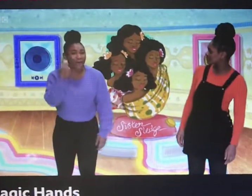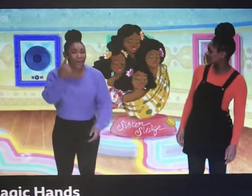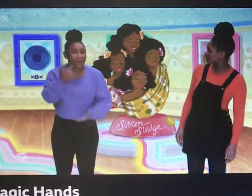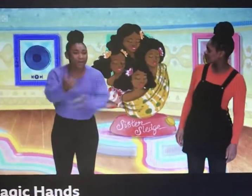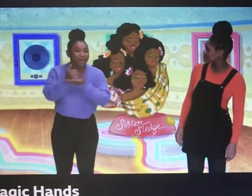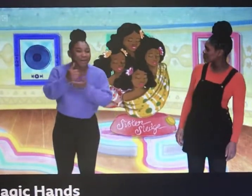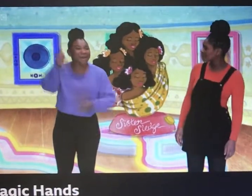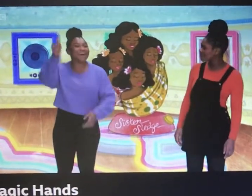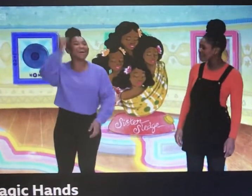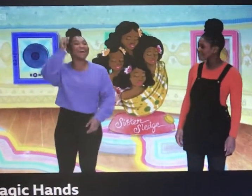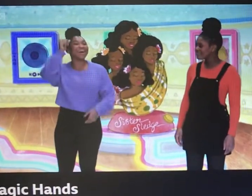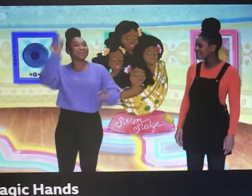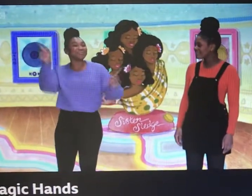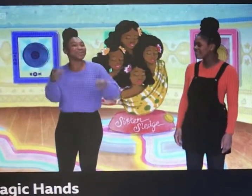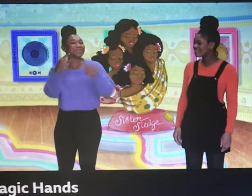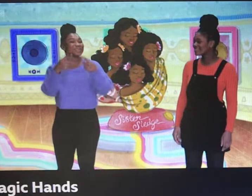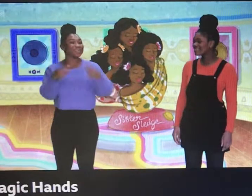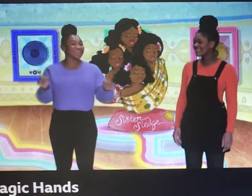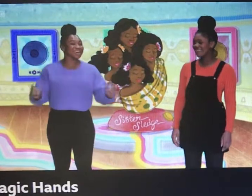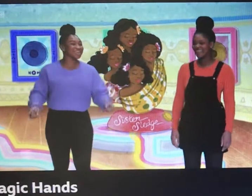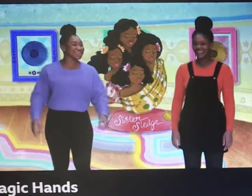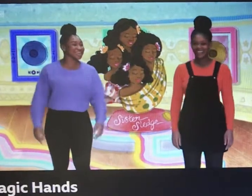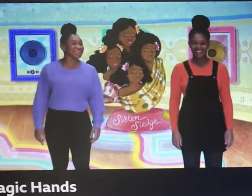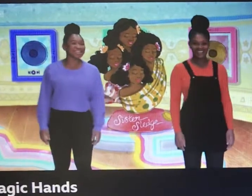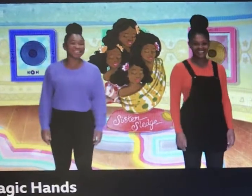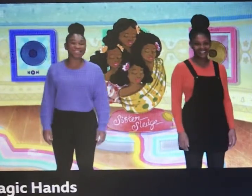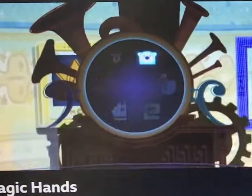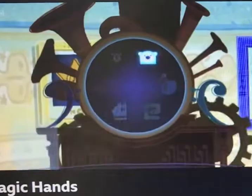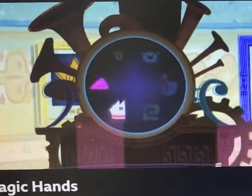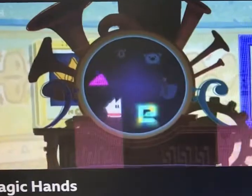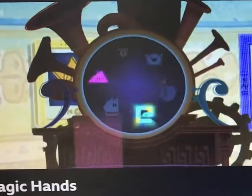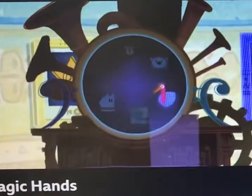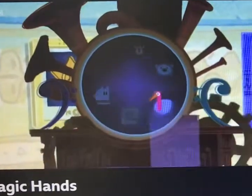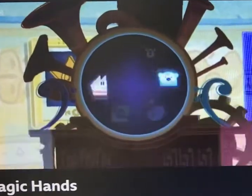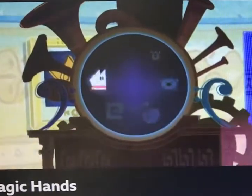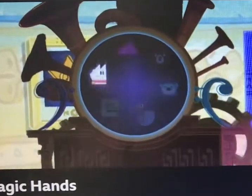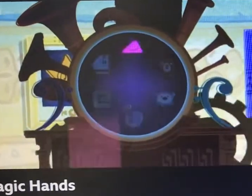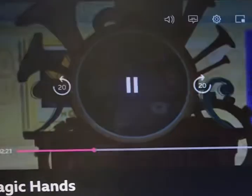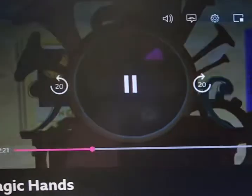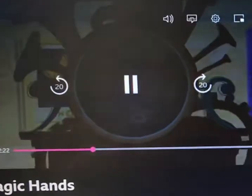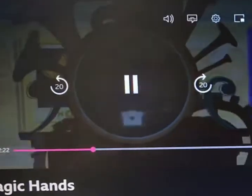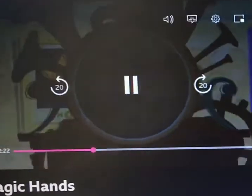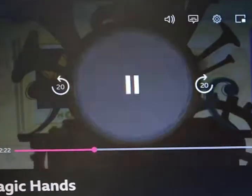Now, let's find out who will be helping us to follow the music.